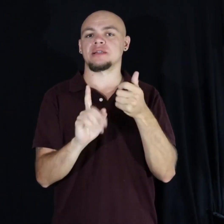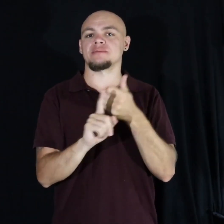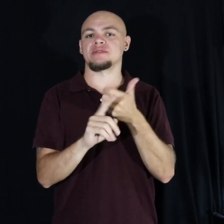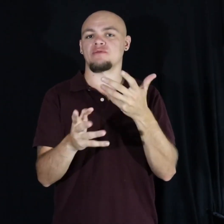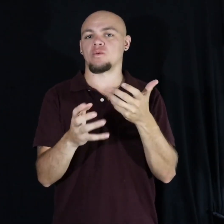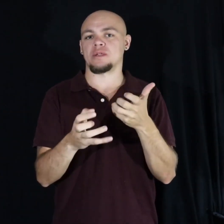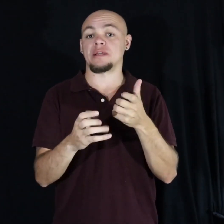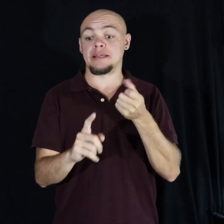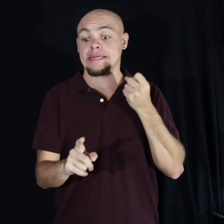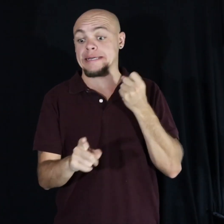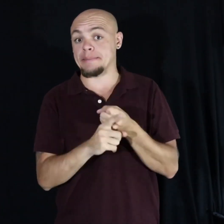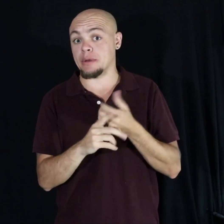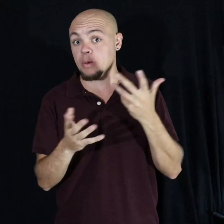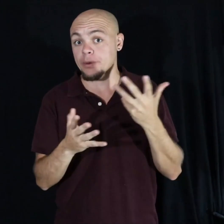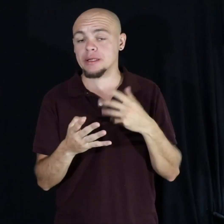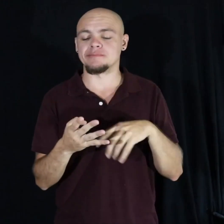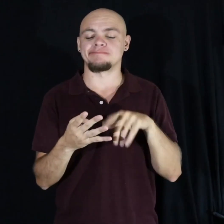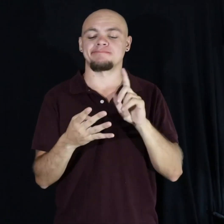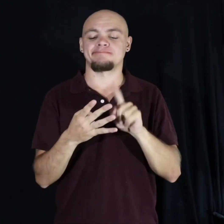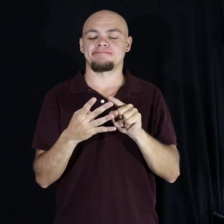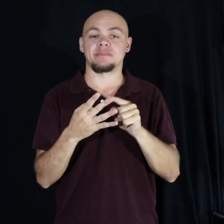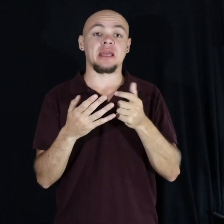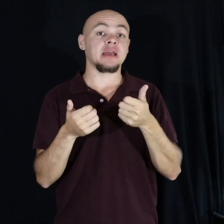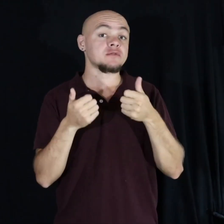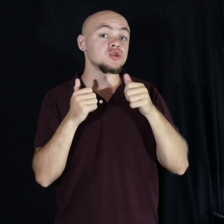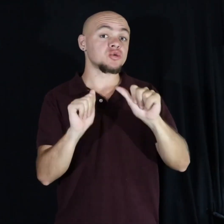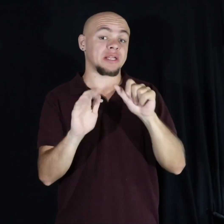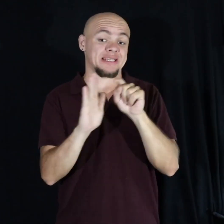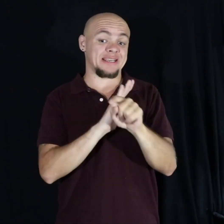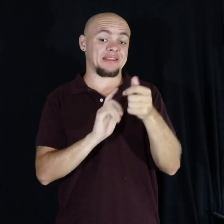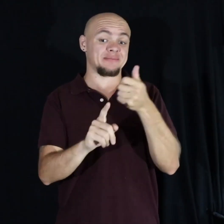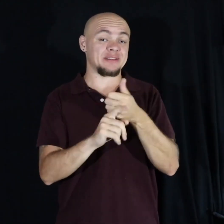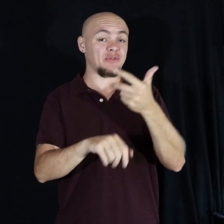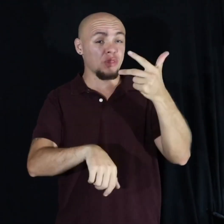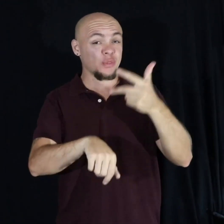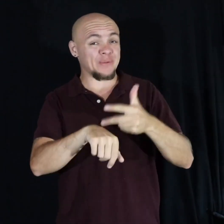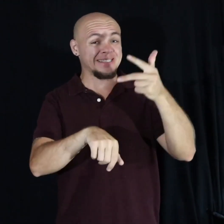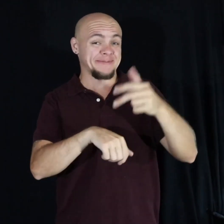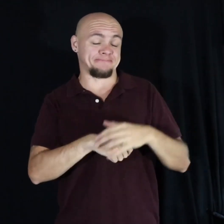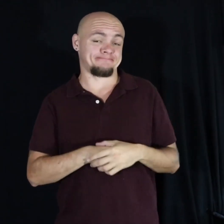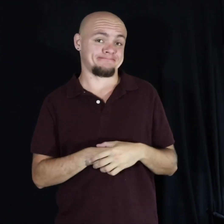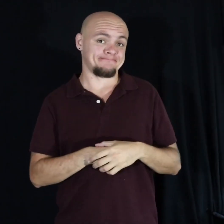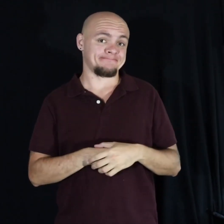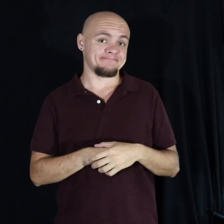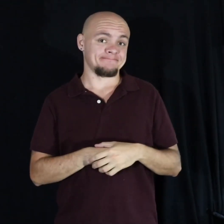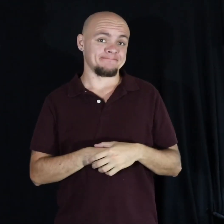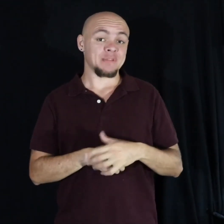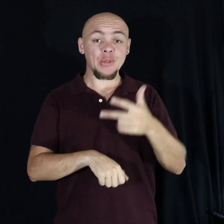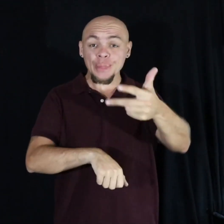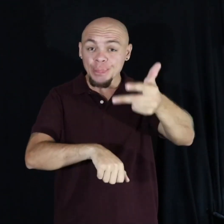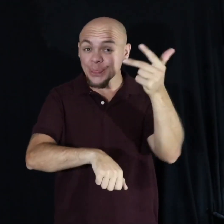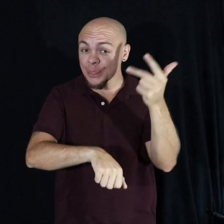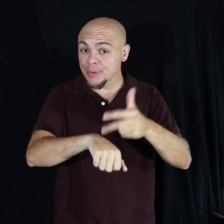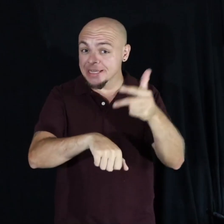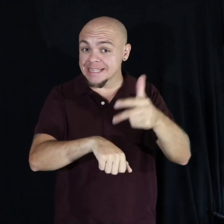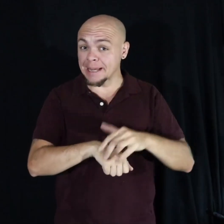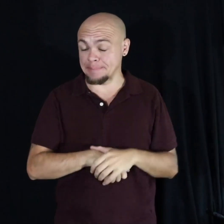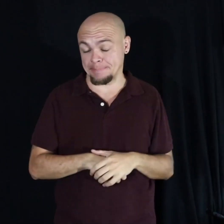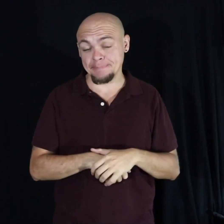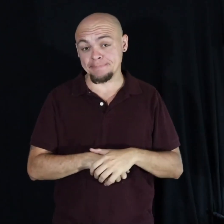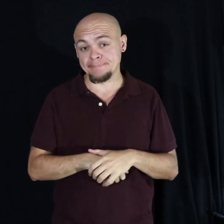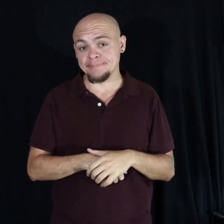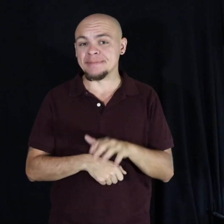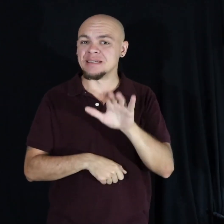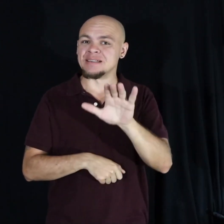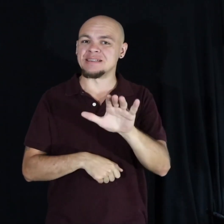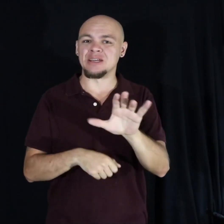The impact? They have attempted suicide 3 times. 3 times. They